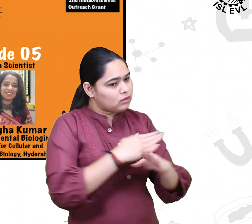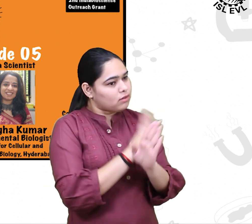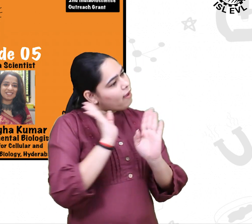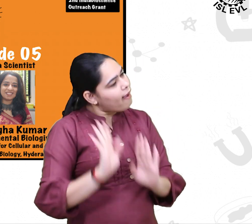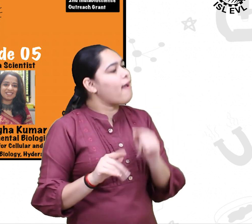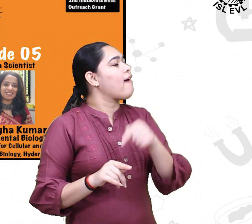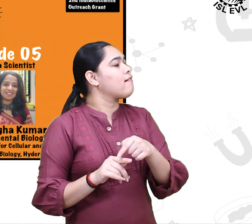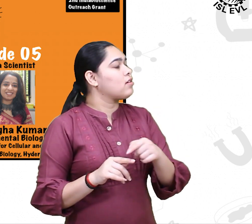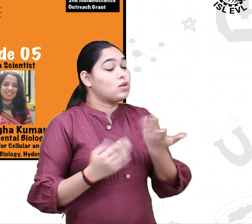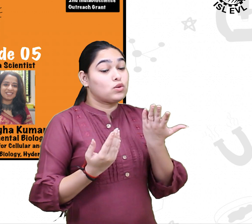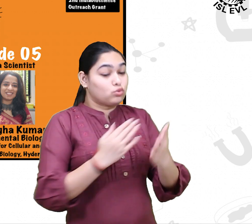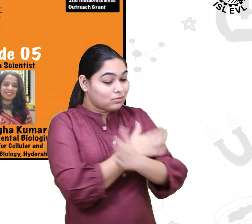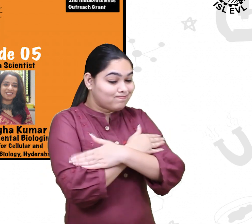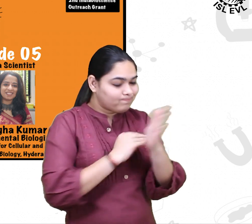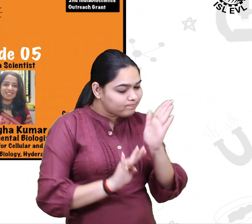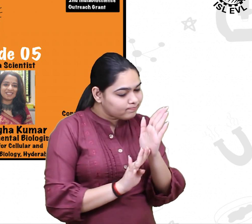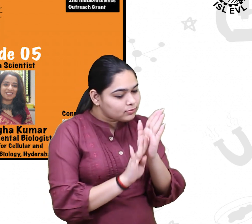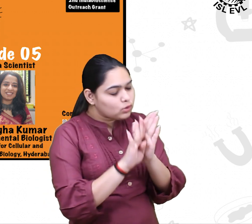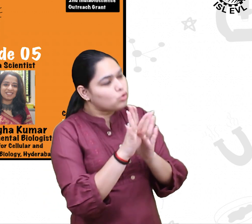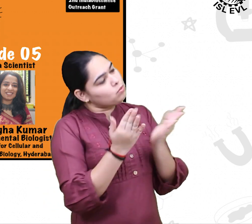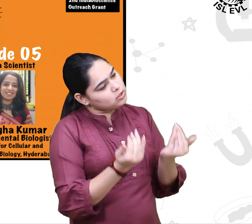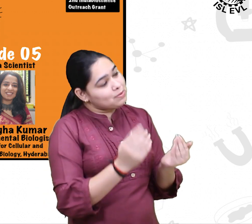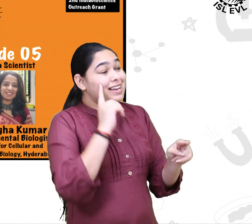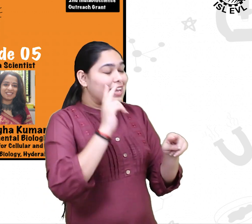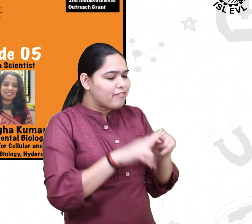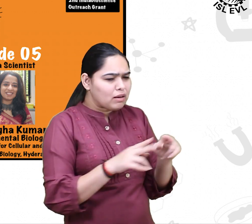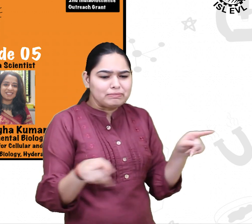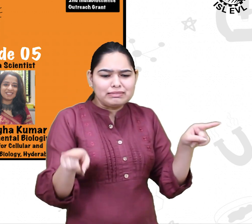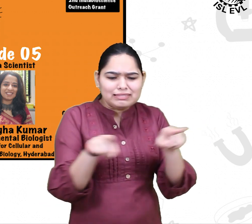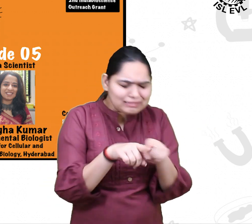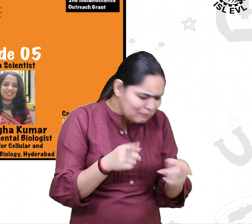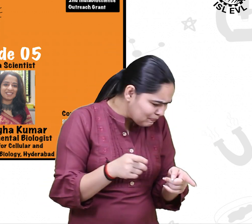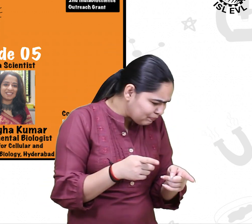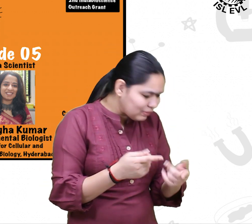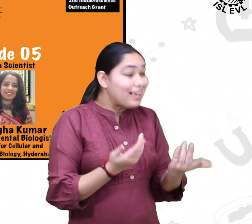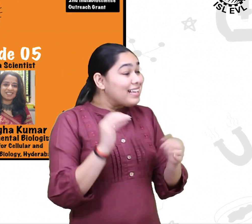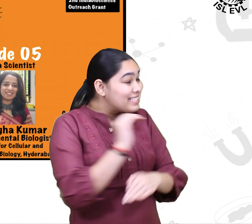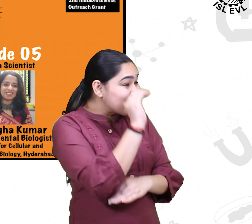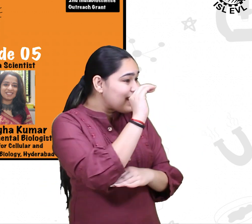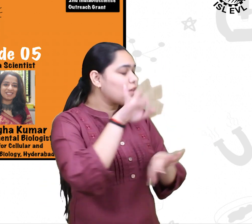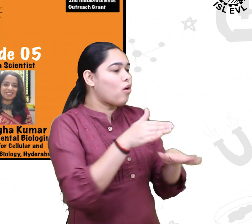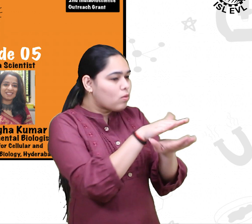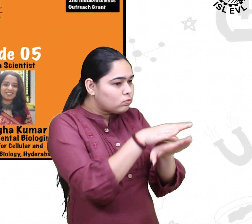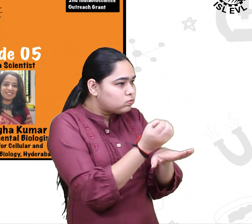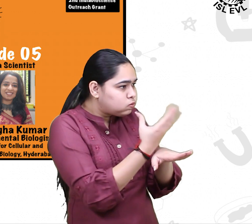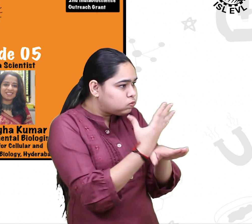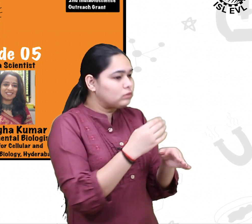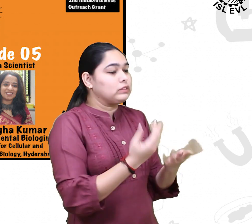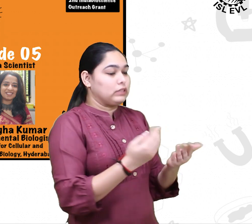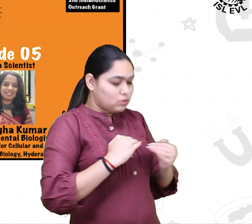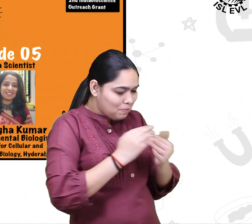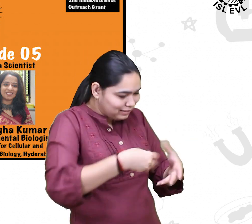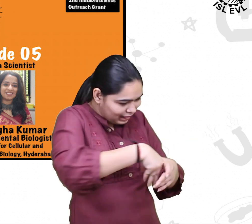that results in formation of the limb. So if we take a snake regulator and put in a cat embryo, yes, you will see some